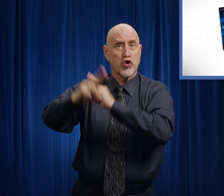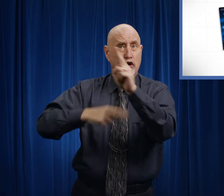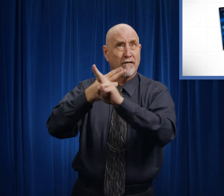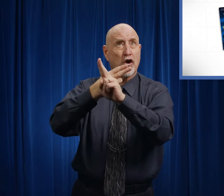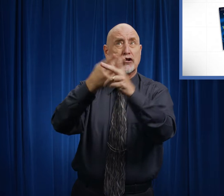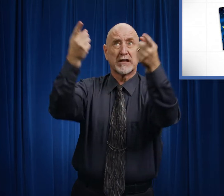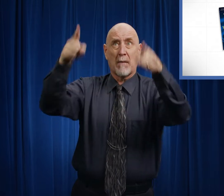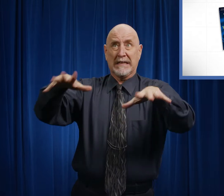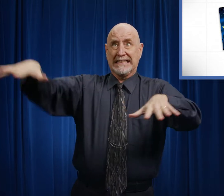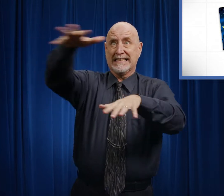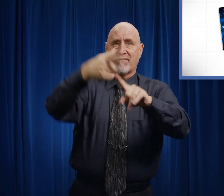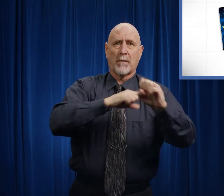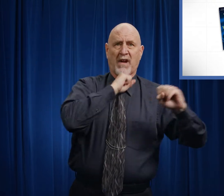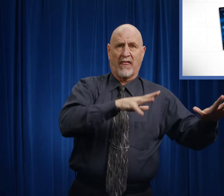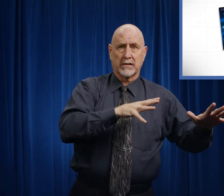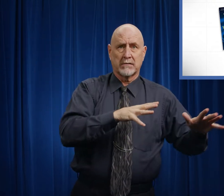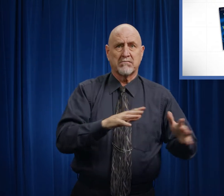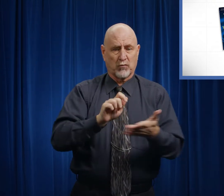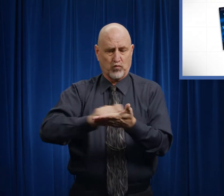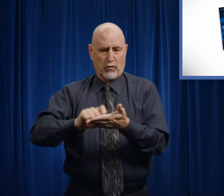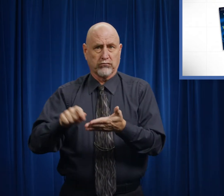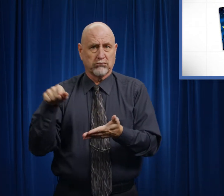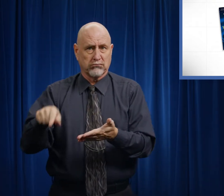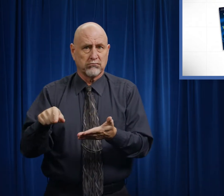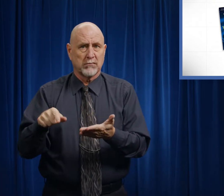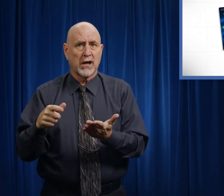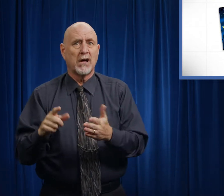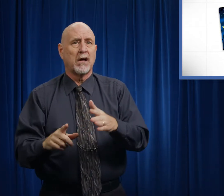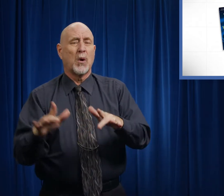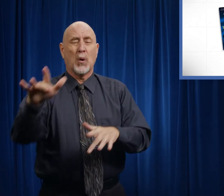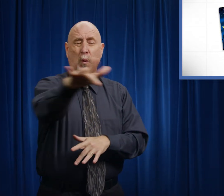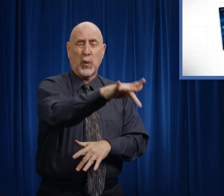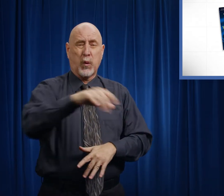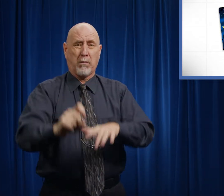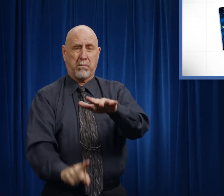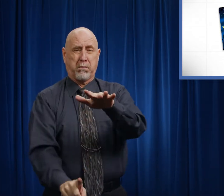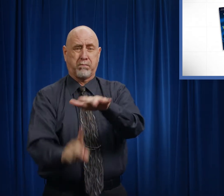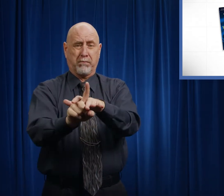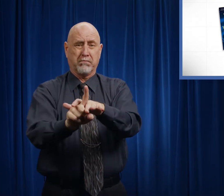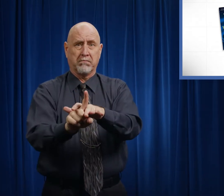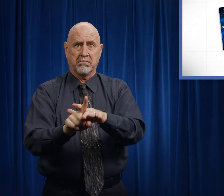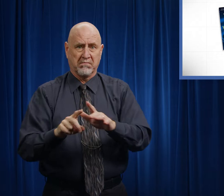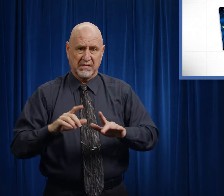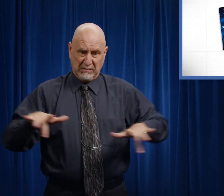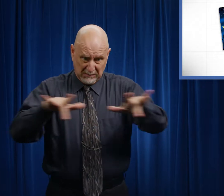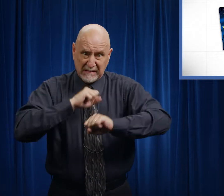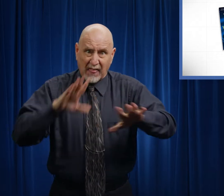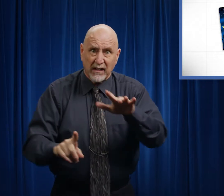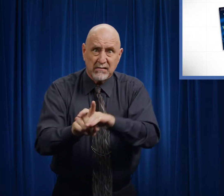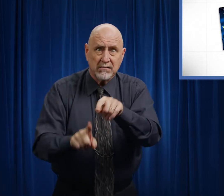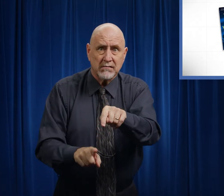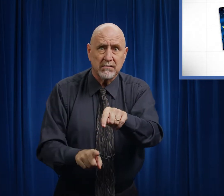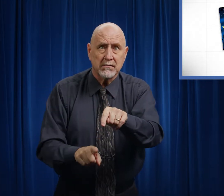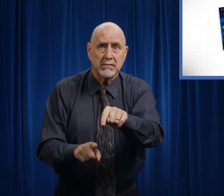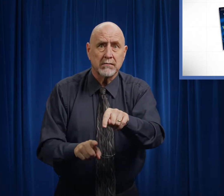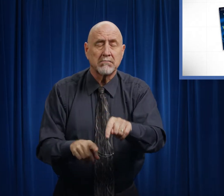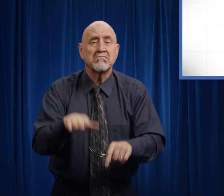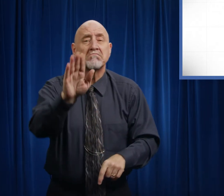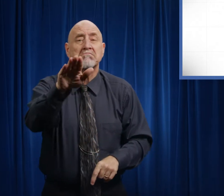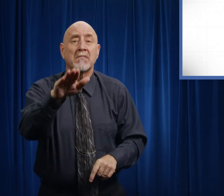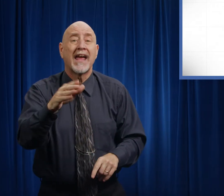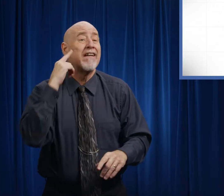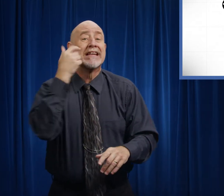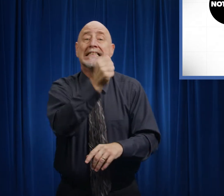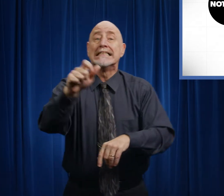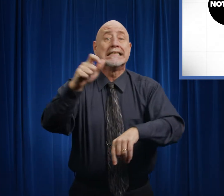book he said that this singularity that exploded popped into existence from nothing. Do you know that if there ever